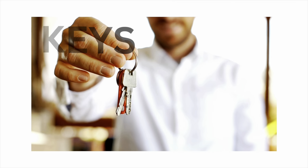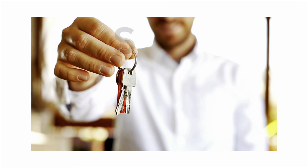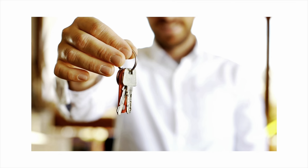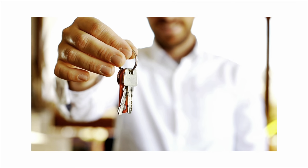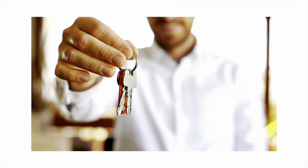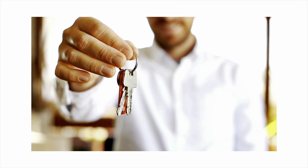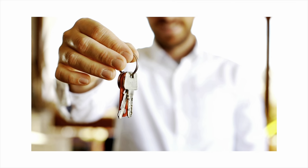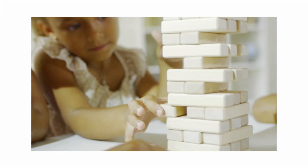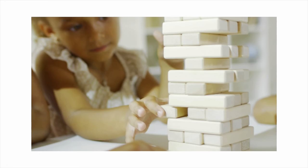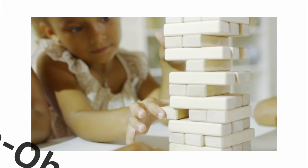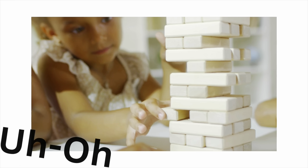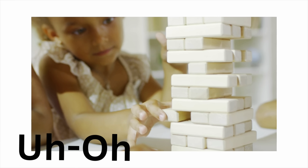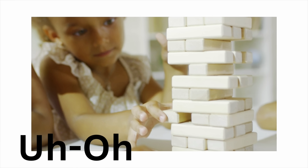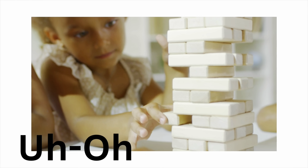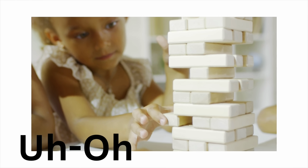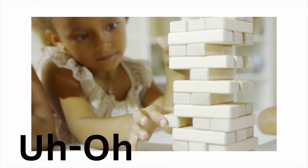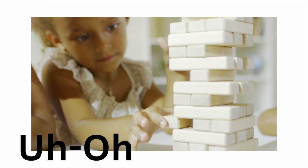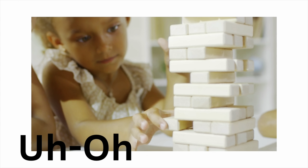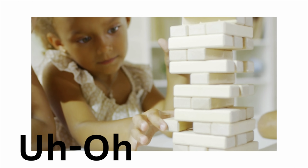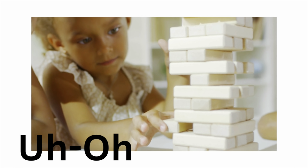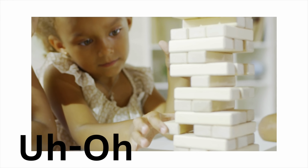Keys.